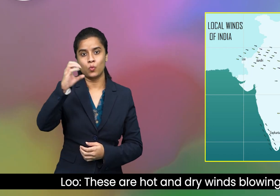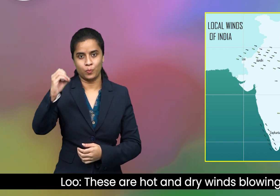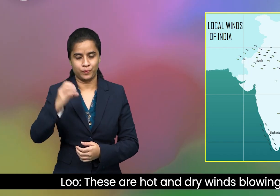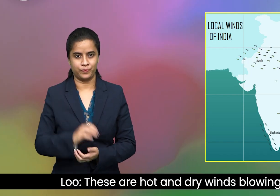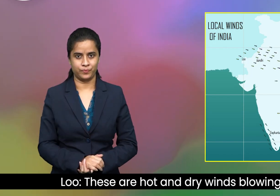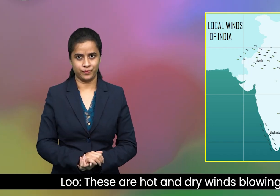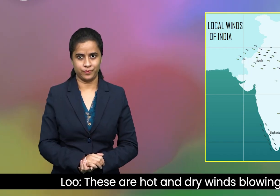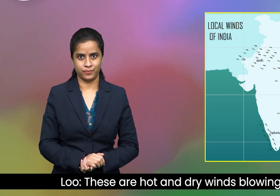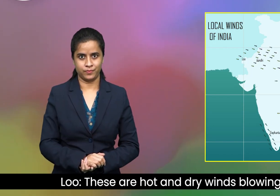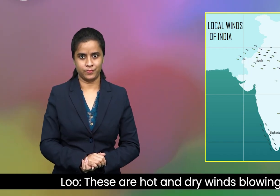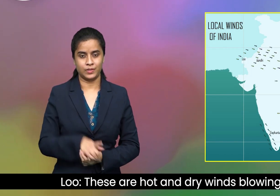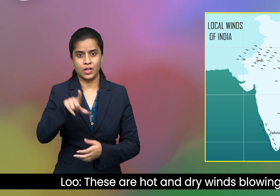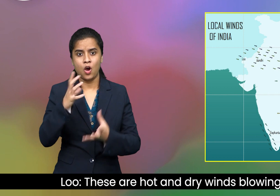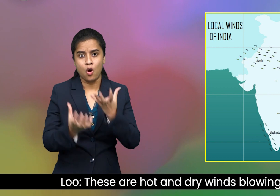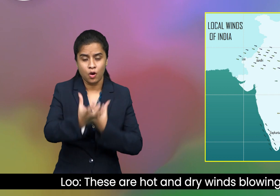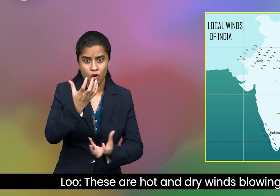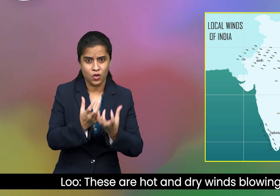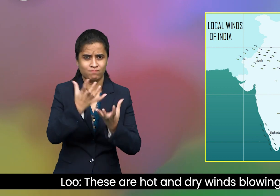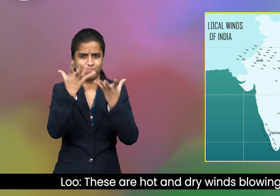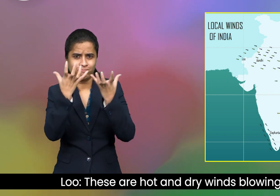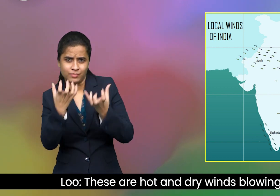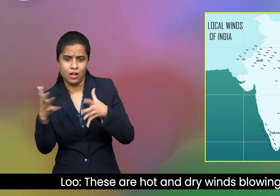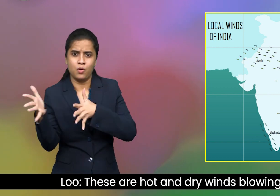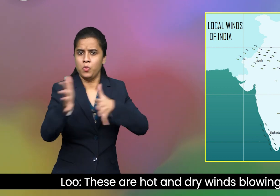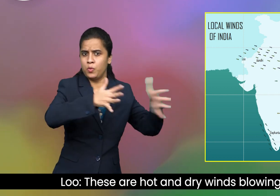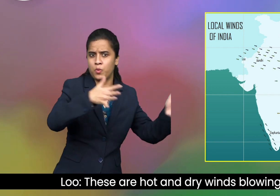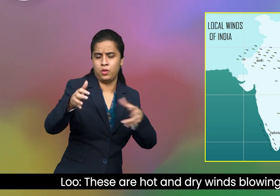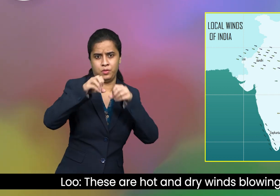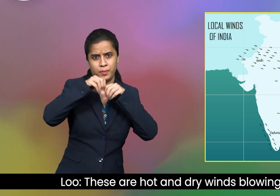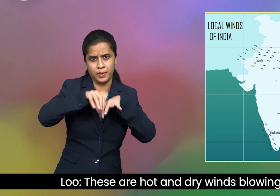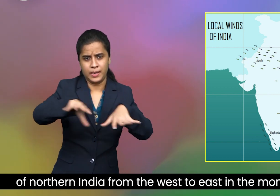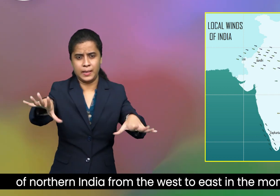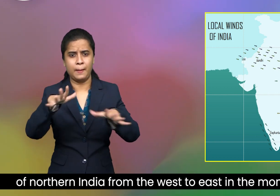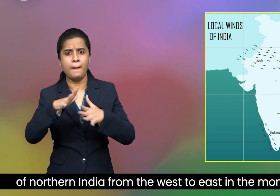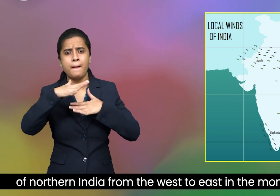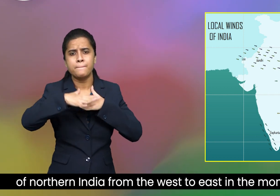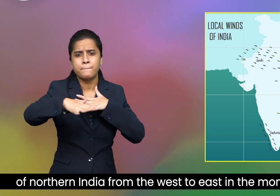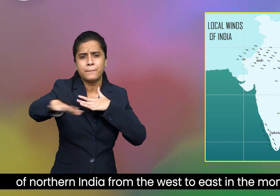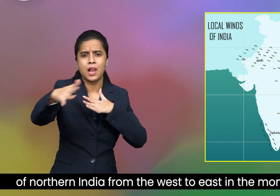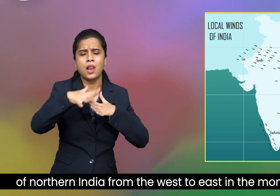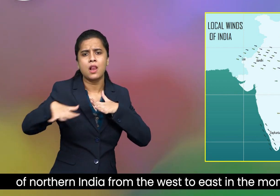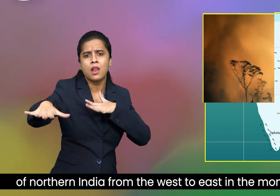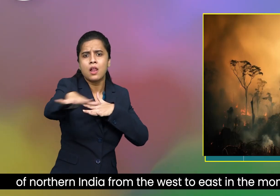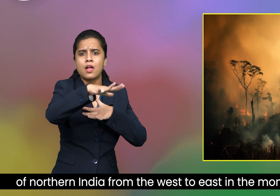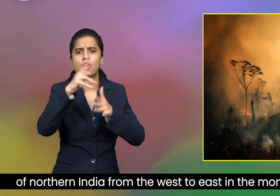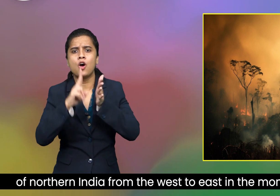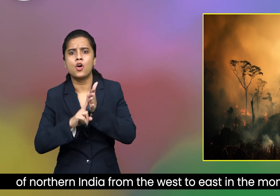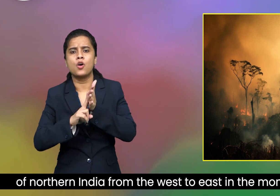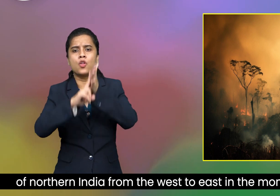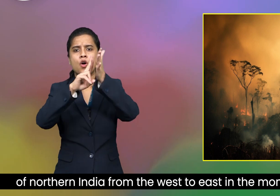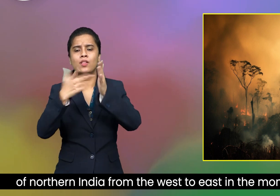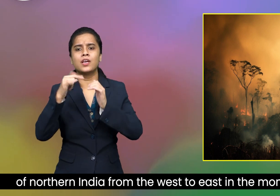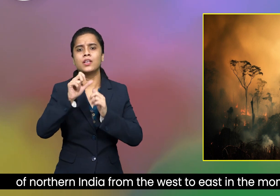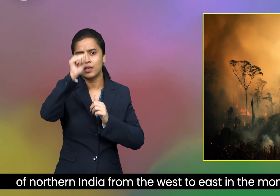Lu. These are hot and dry winds blowing in the plains of northern India from the west